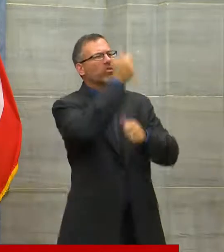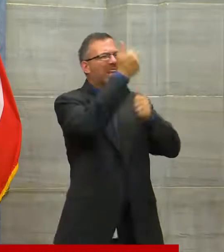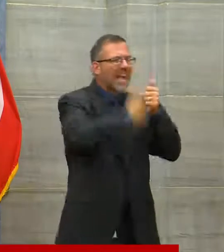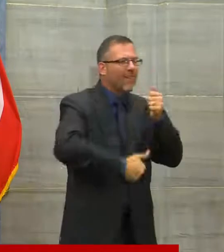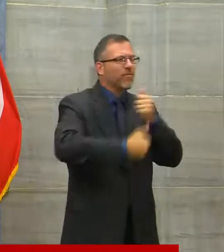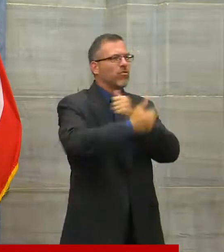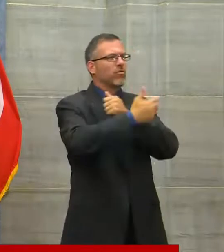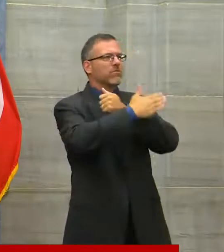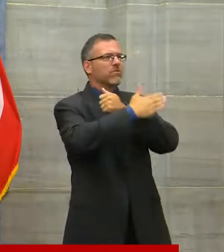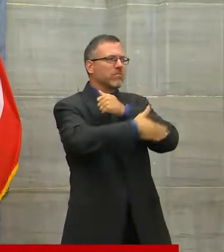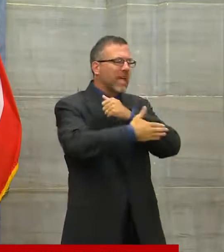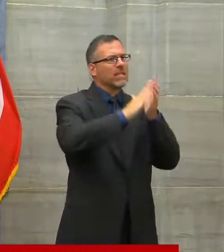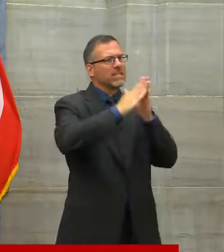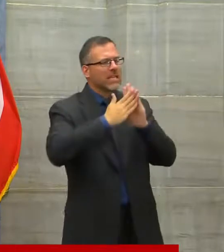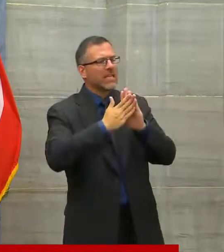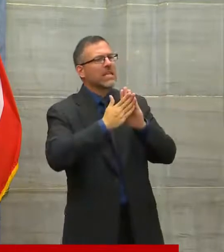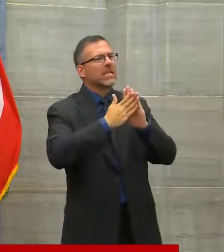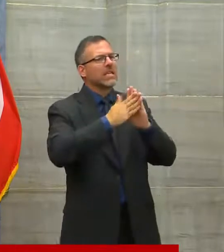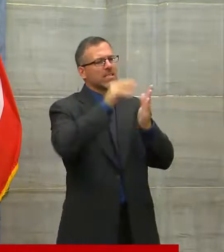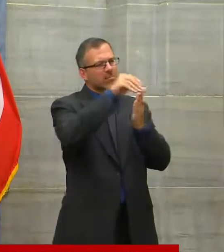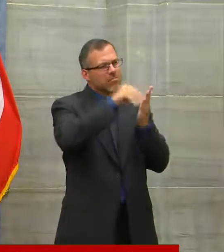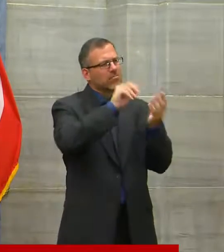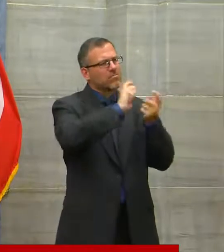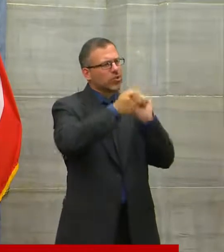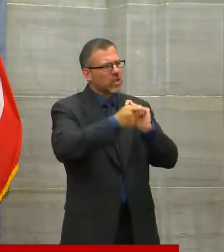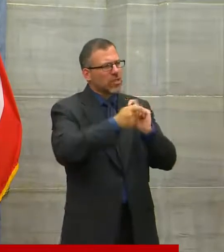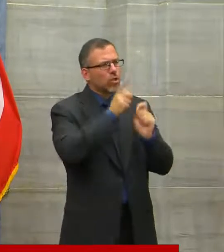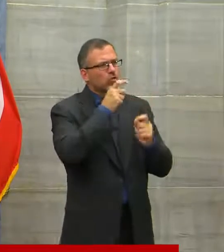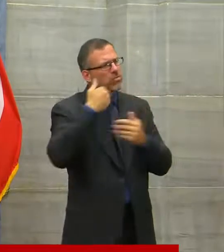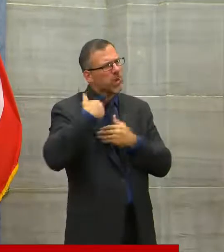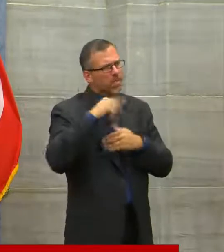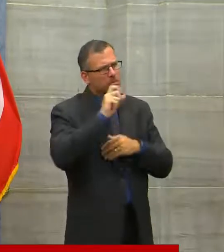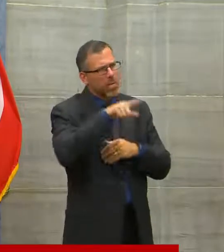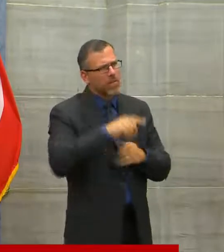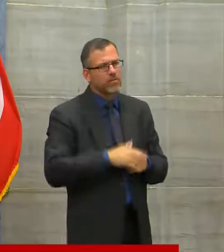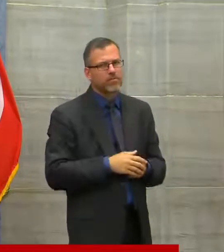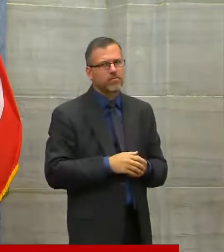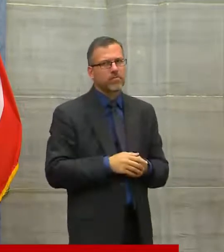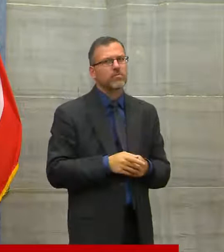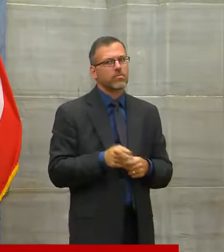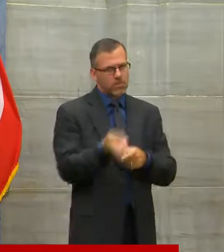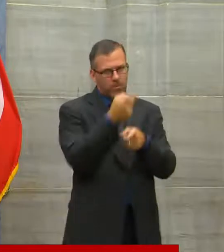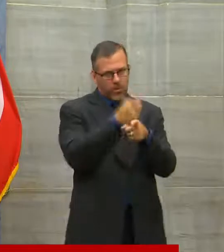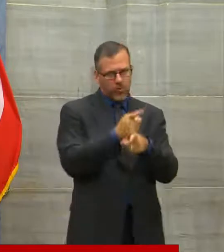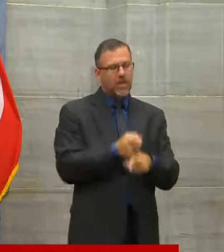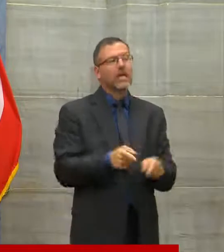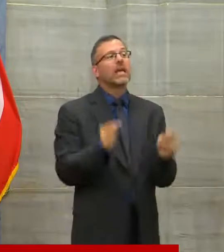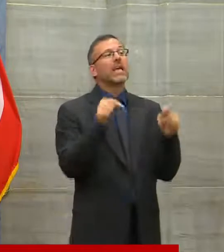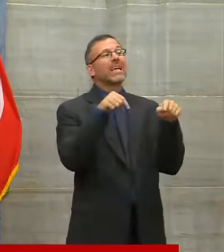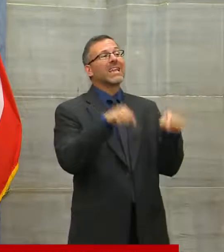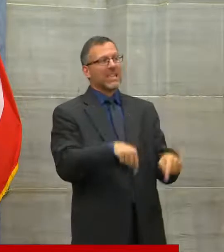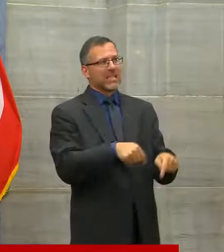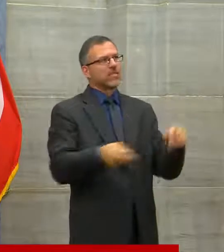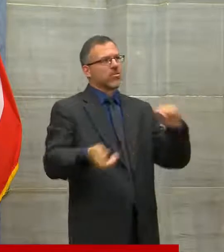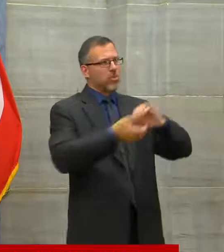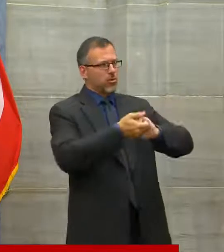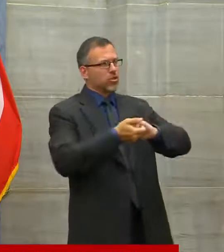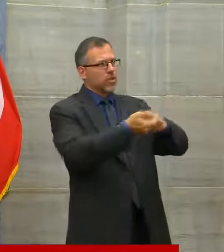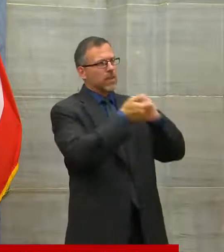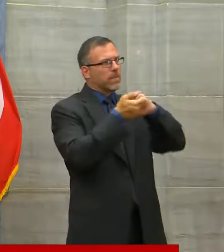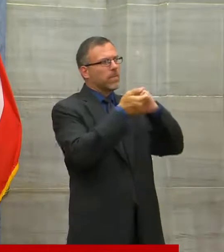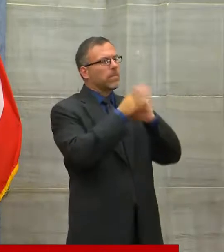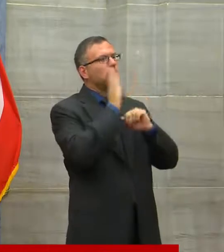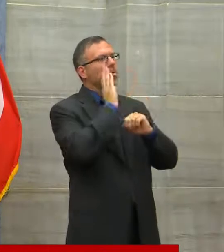report at that time? That's right. We will. This partnership will develop